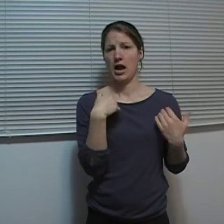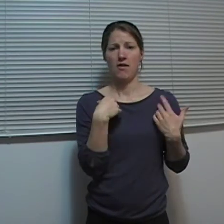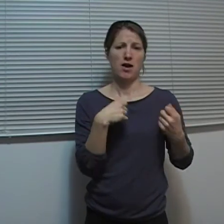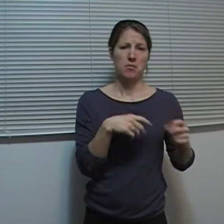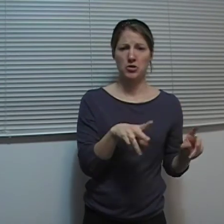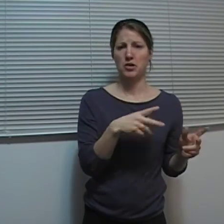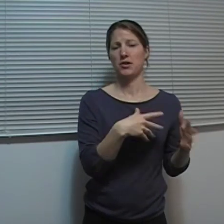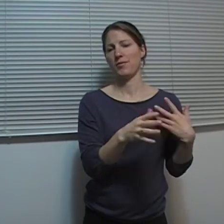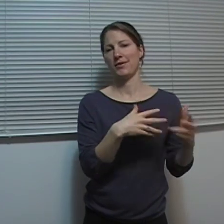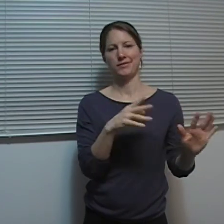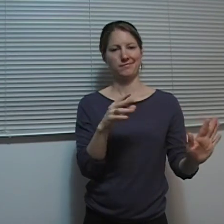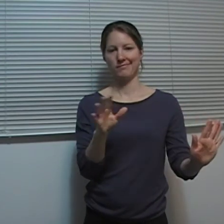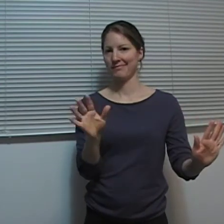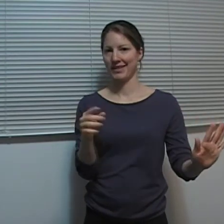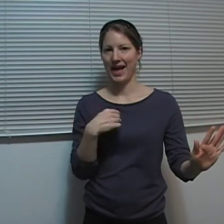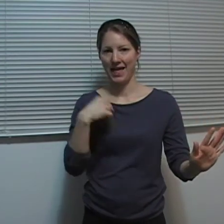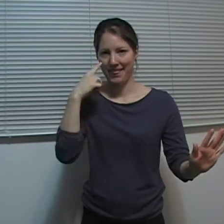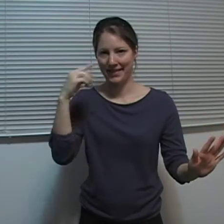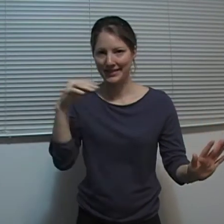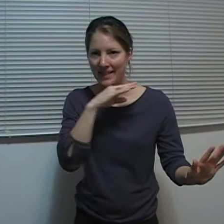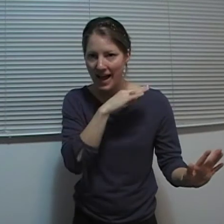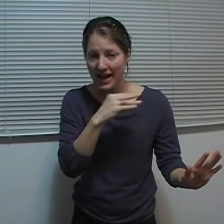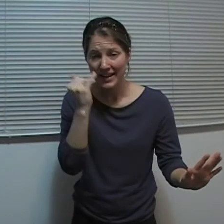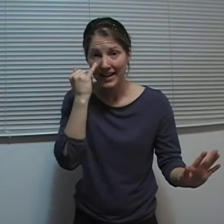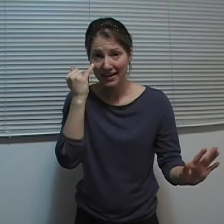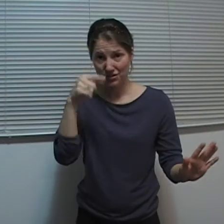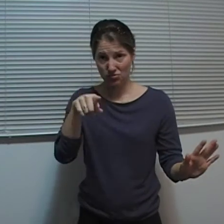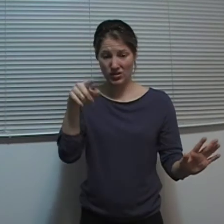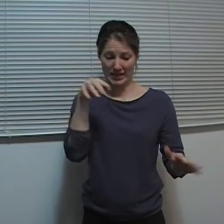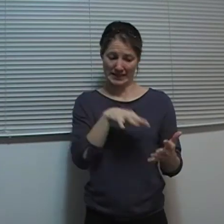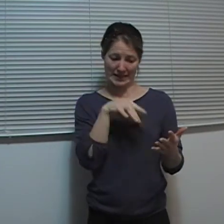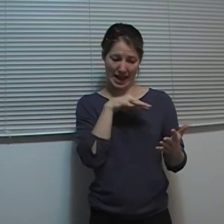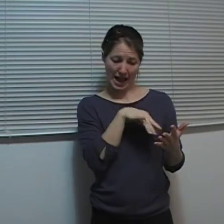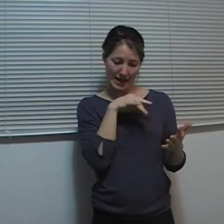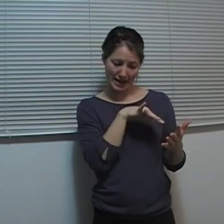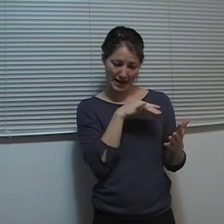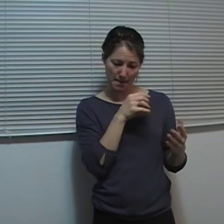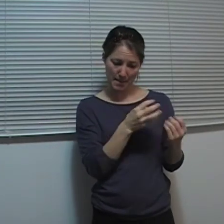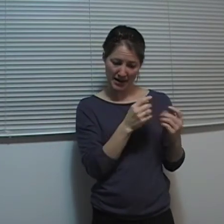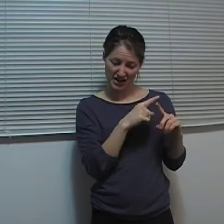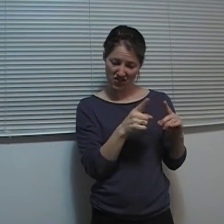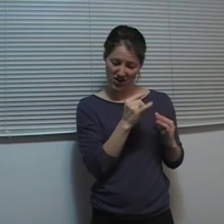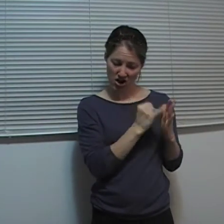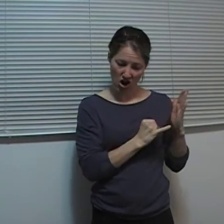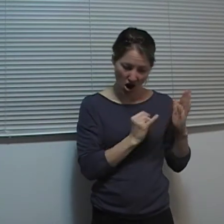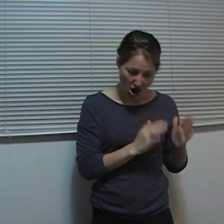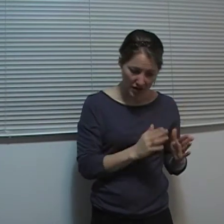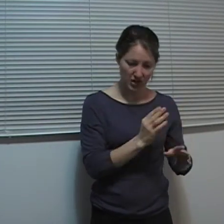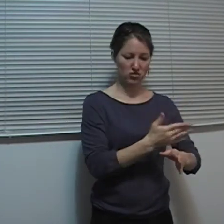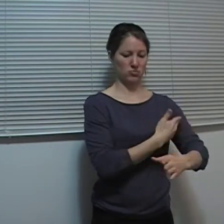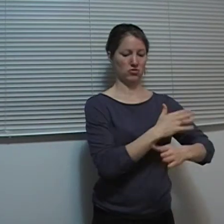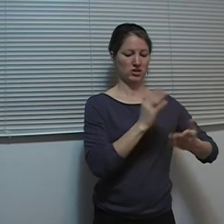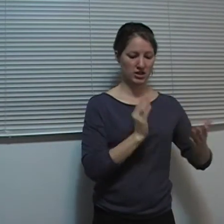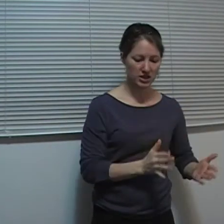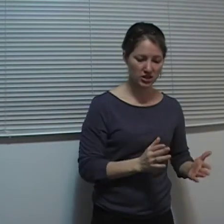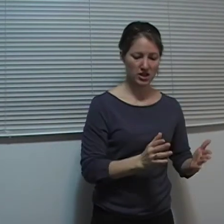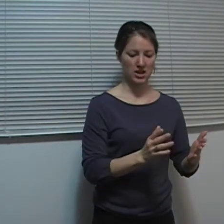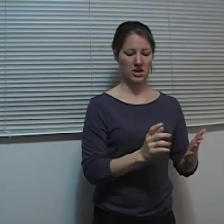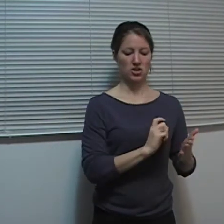musicians, painters, playwrights of any given period from the Greeks on, gosh, their moms and dads did all